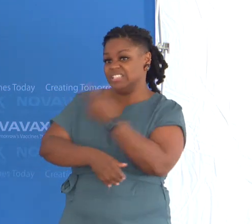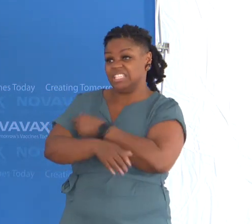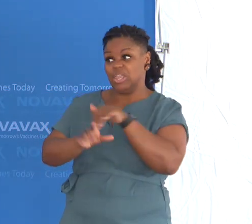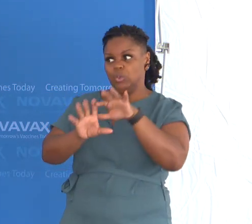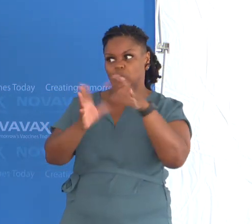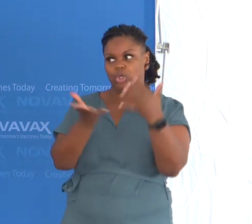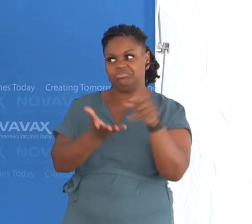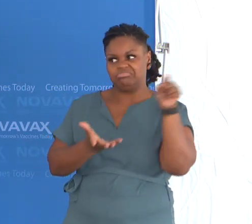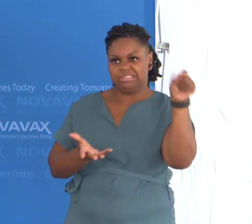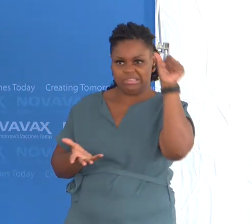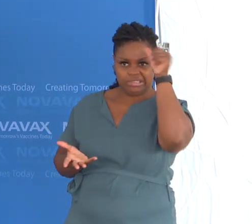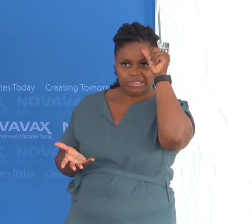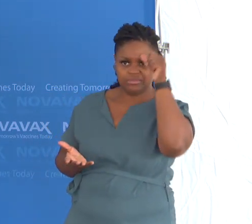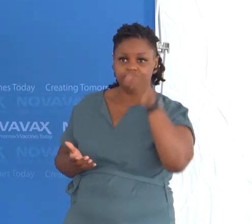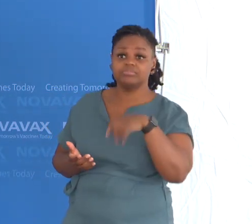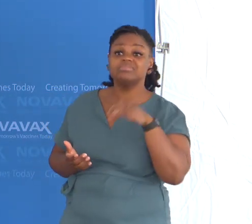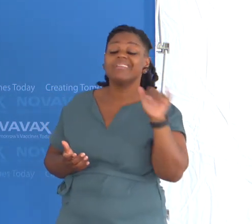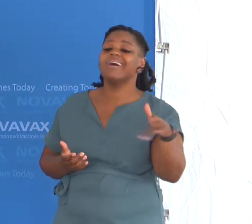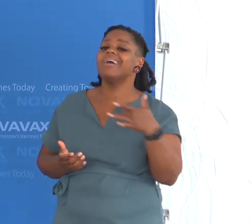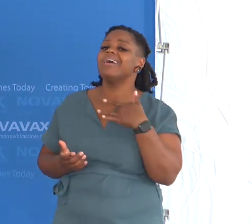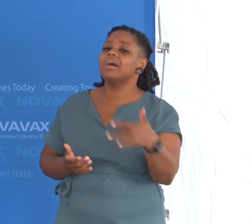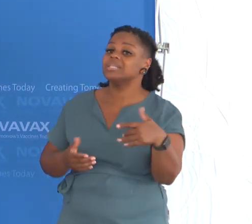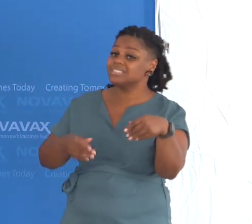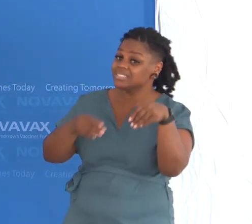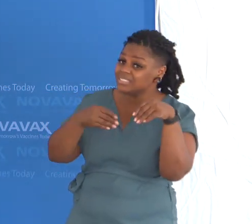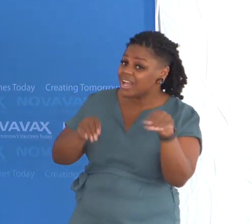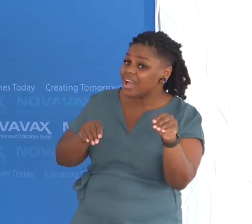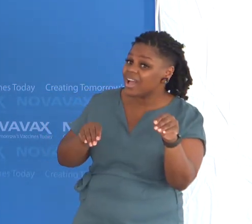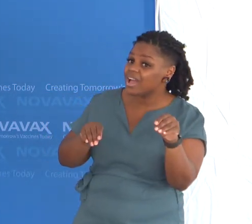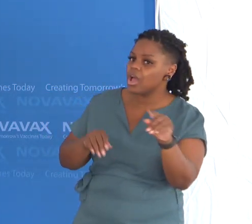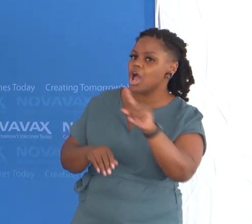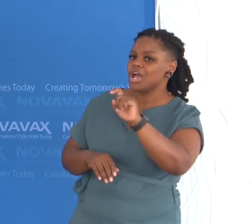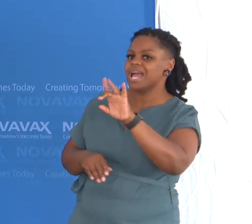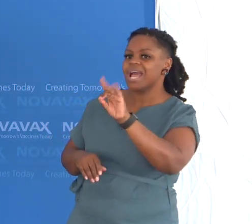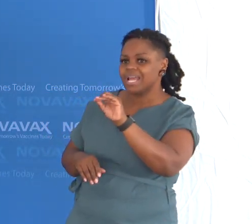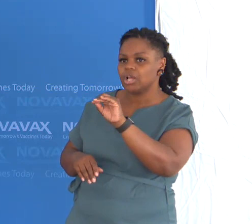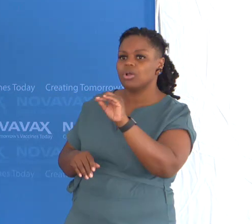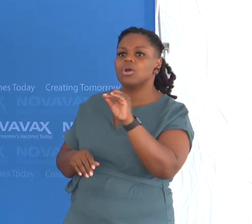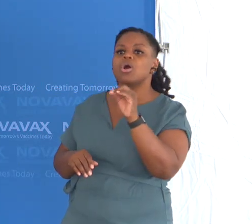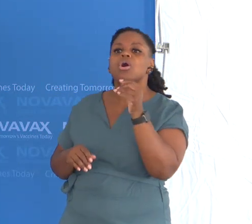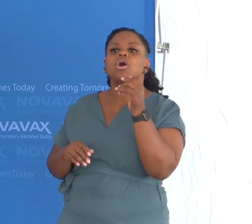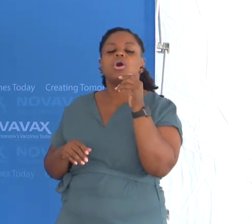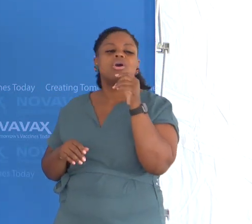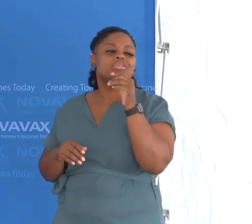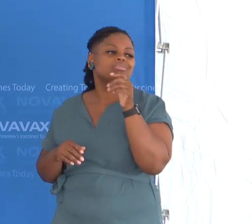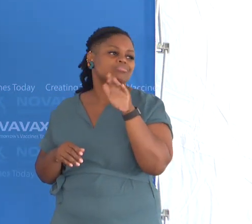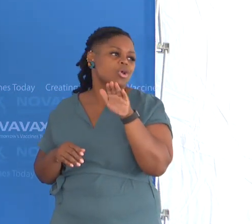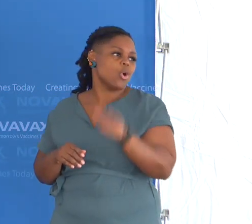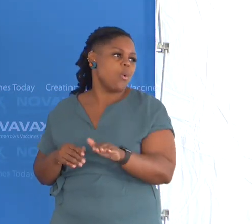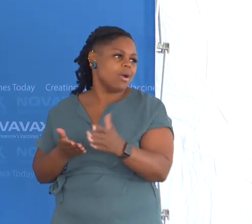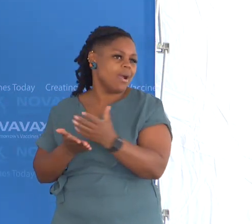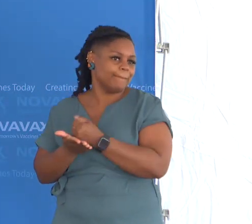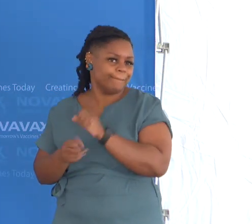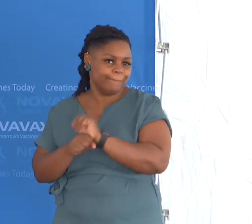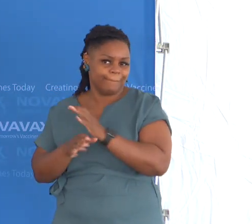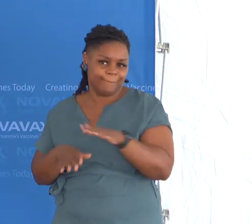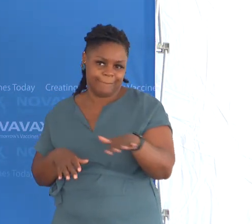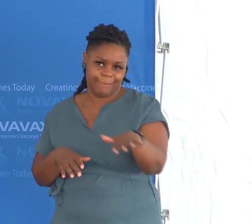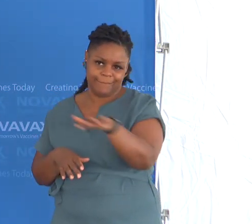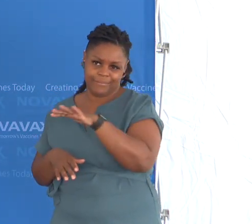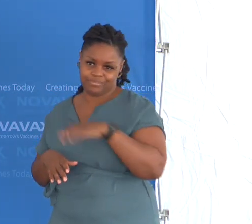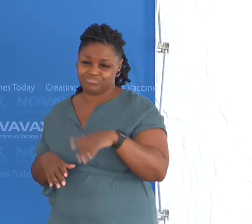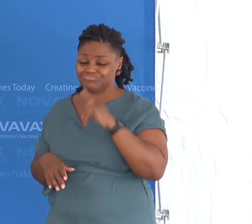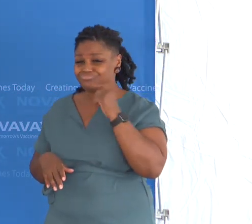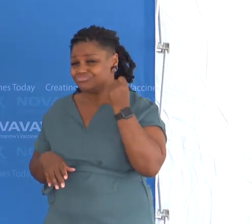180 countries that are low-income countries, and they take care of all the low-income world. So we have a partner. So we don't have a vaccine just for